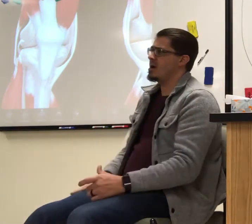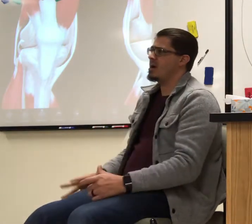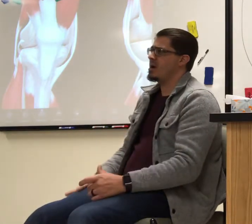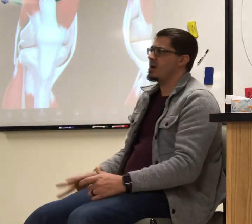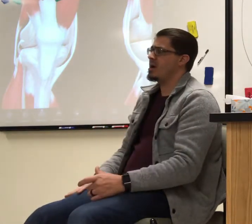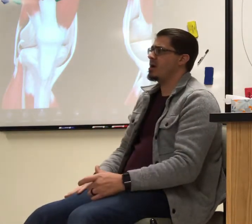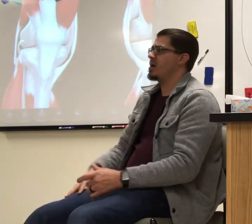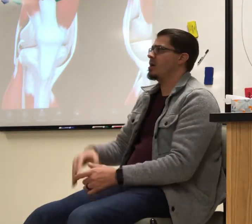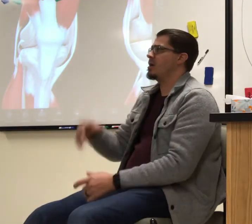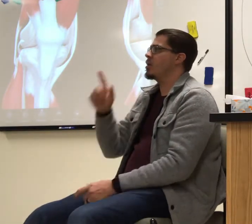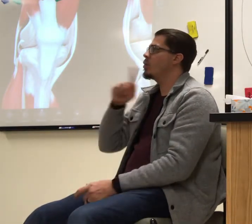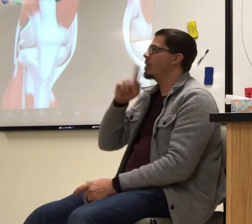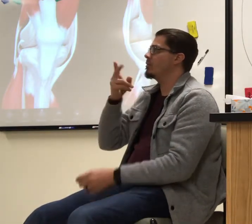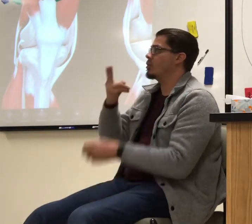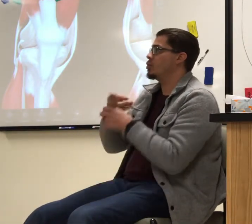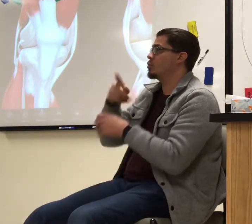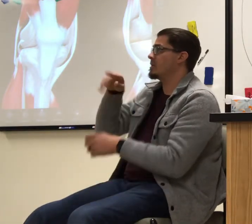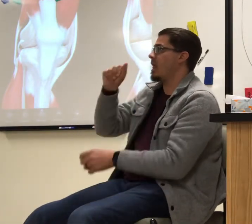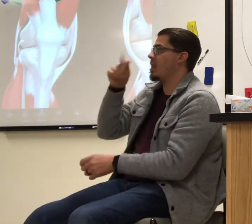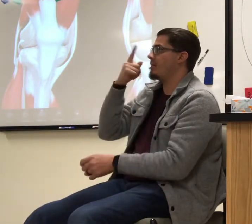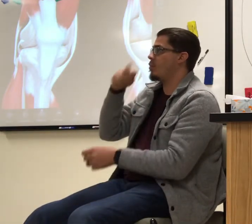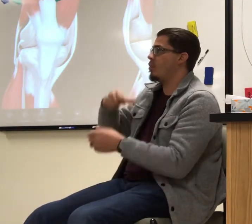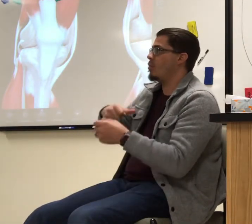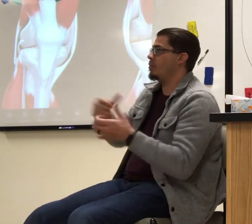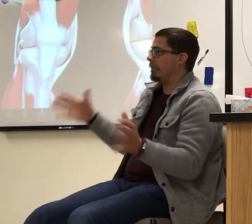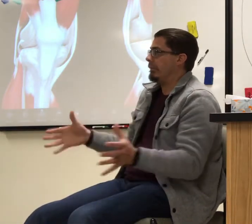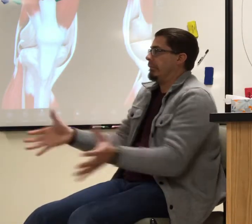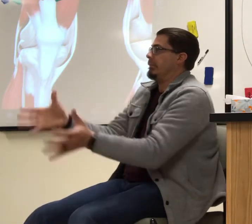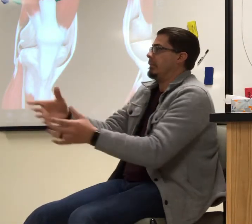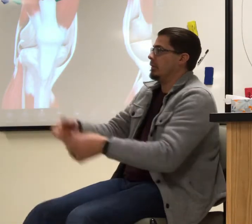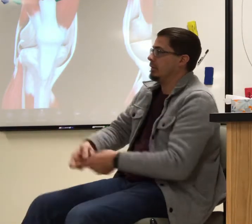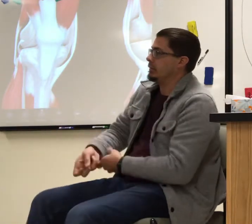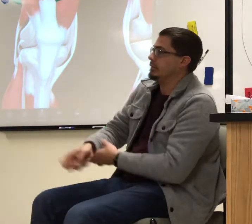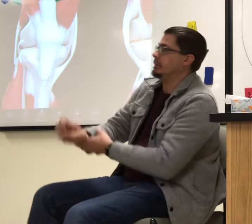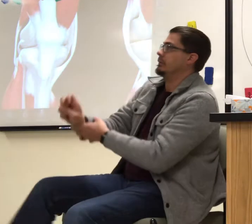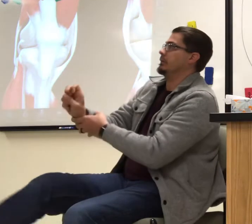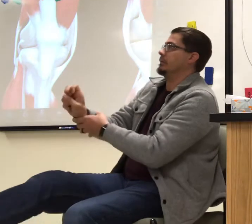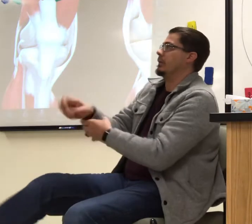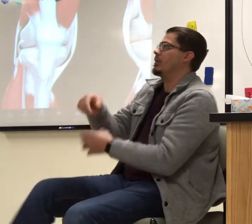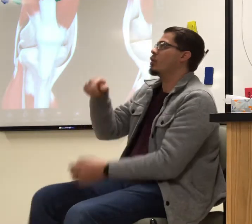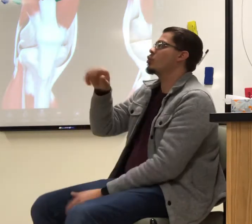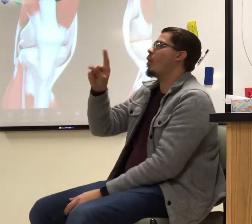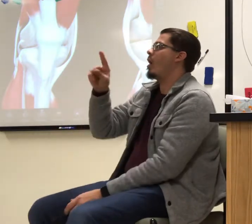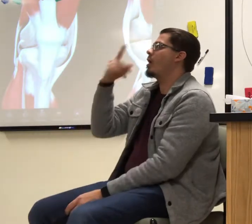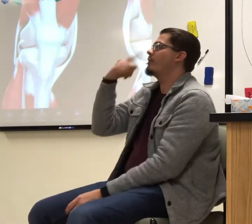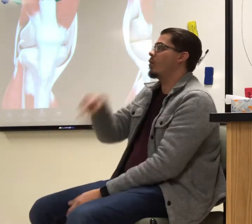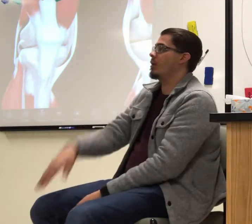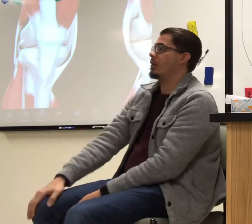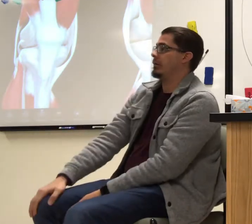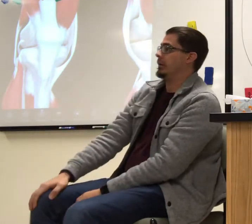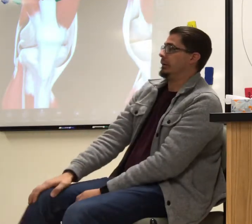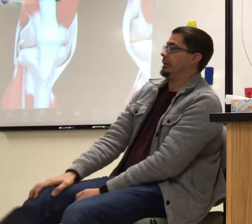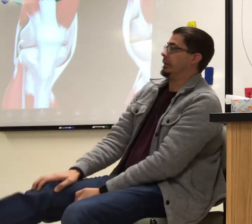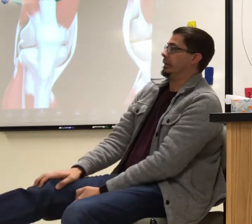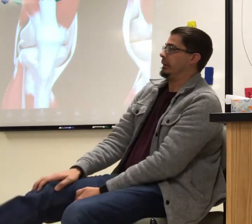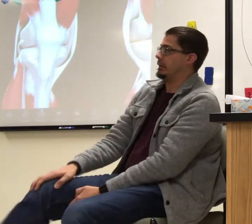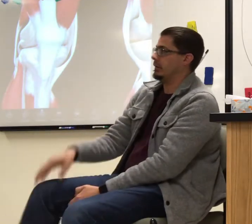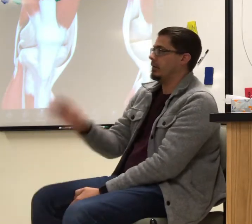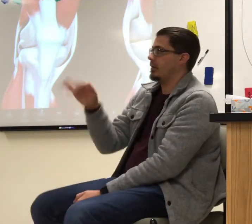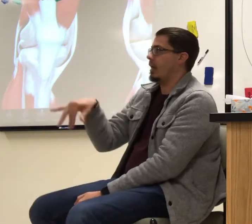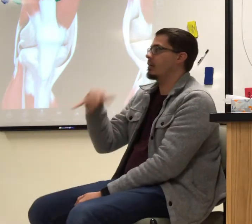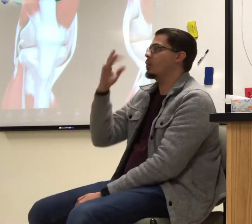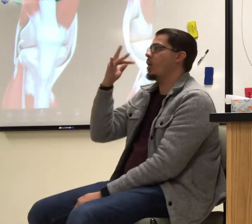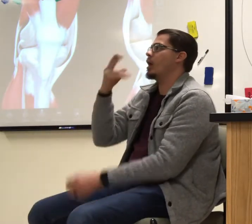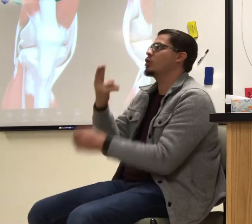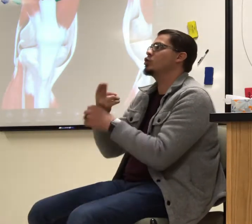use the patella just for leverage. The quadriceps is for extending your knee. So that's